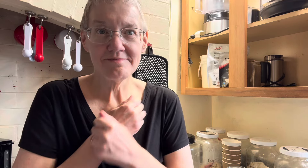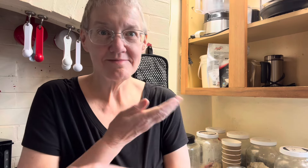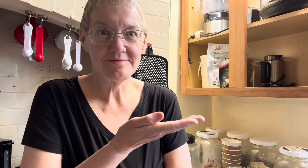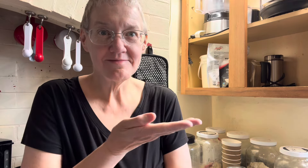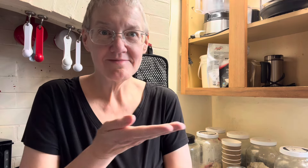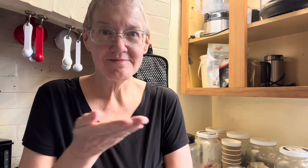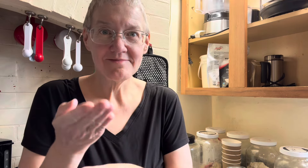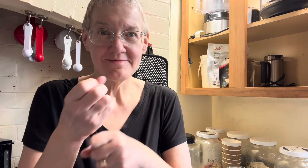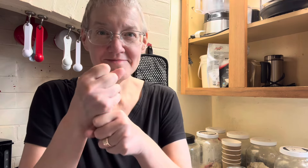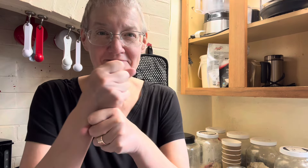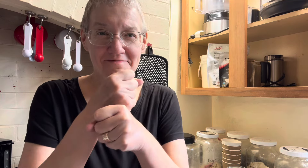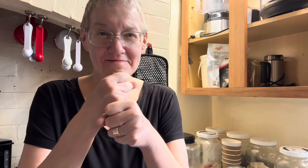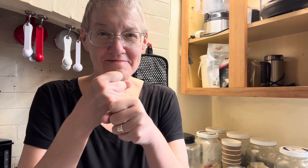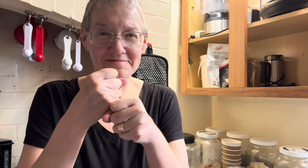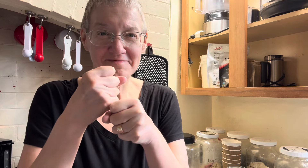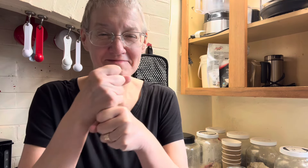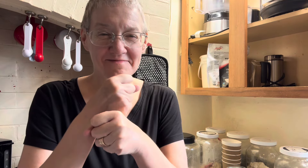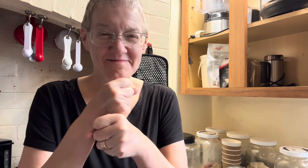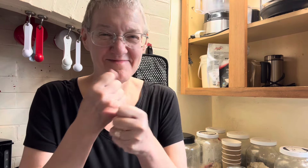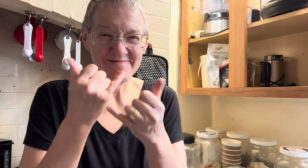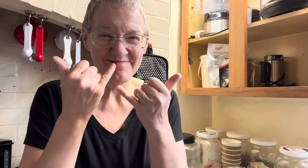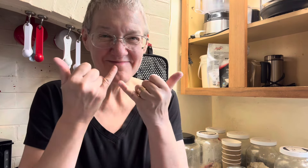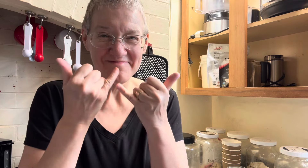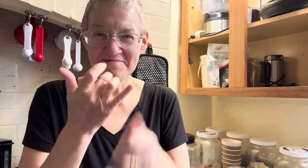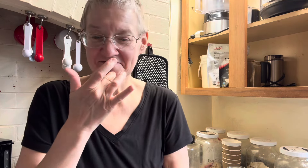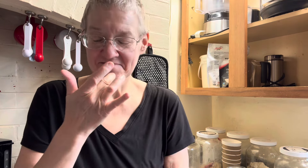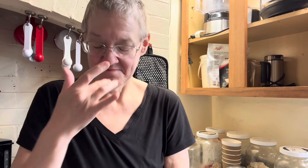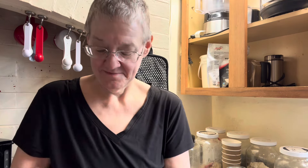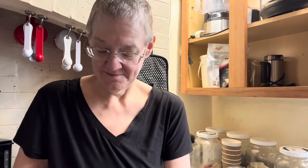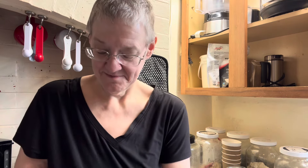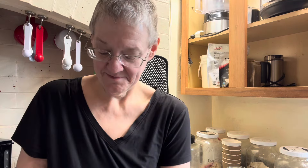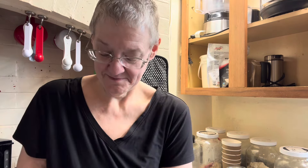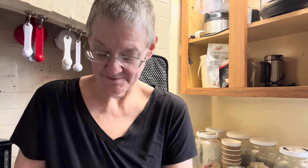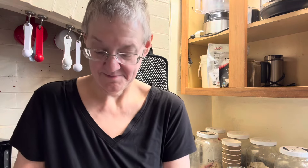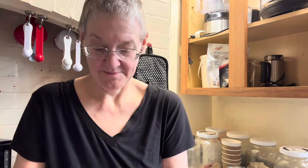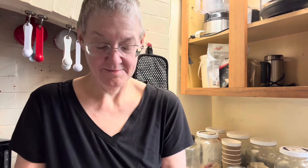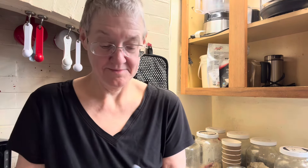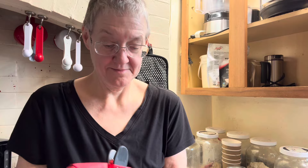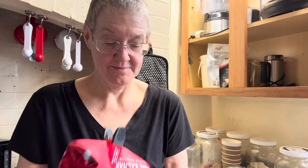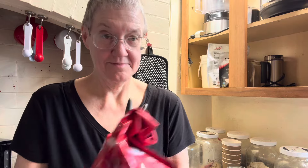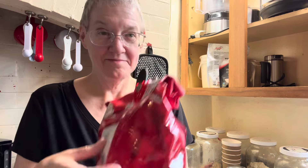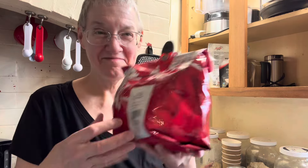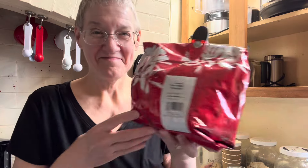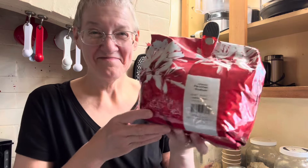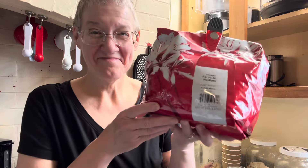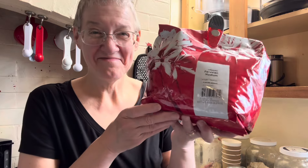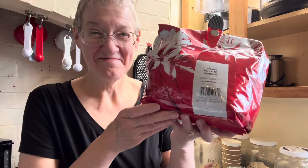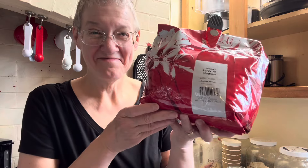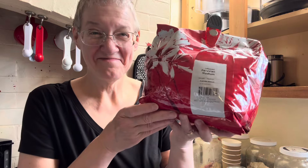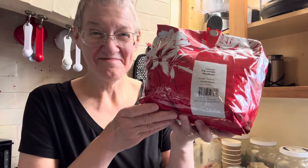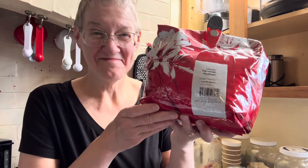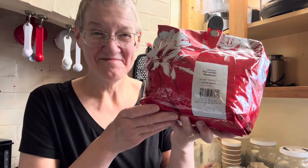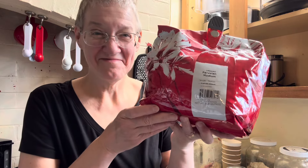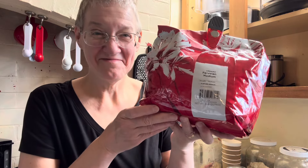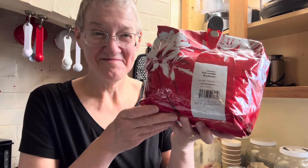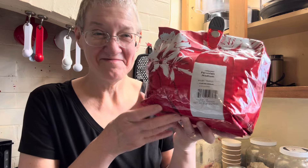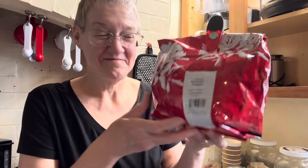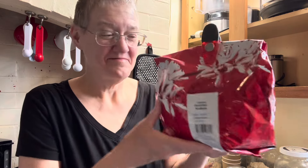I love my coffee every morning. And right now, this is my current favorite.